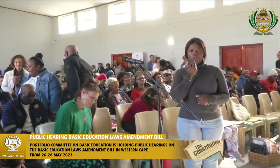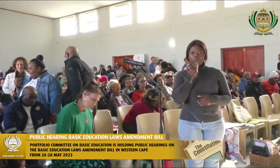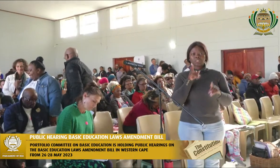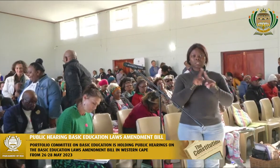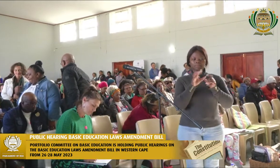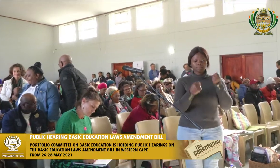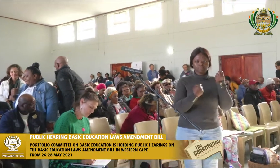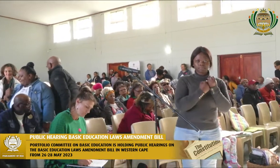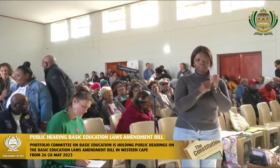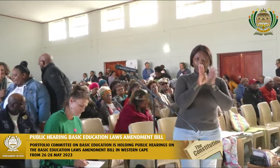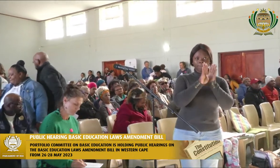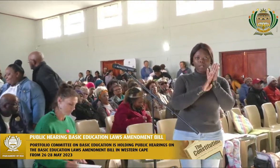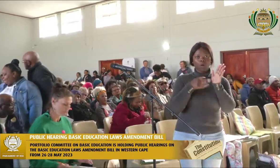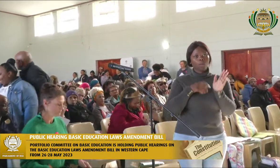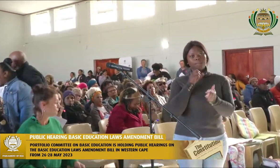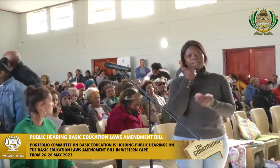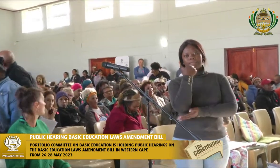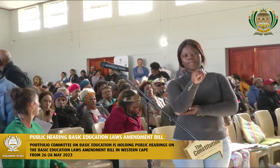And then